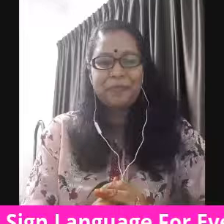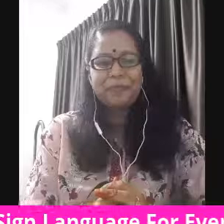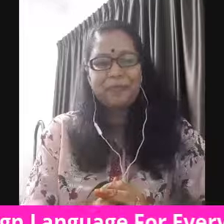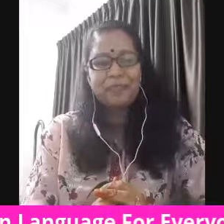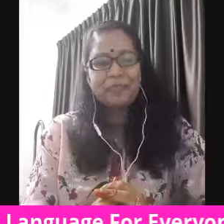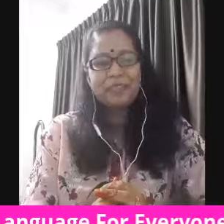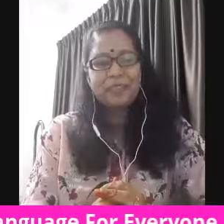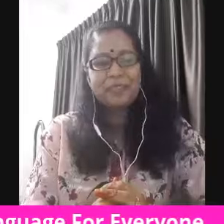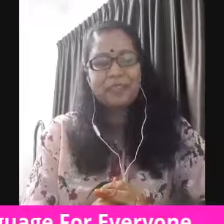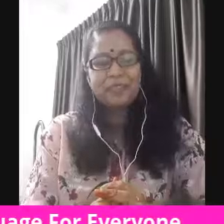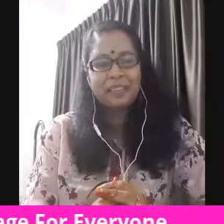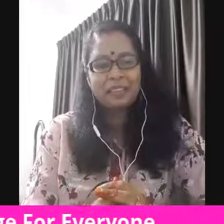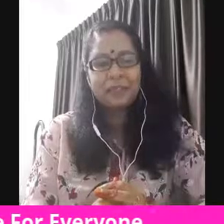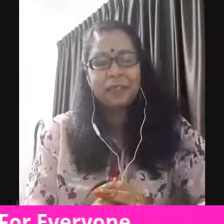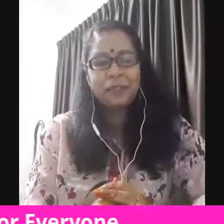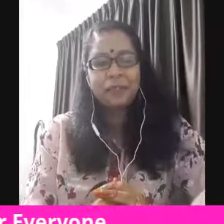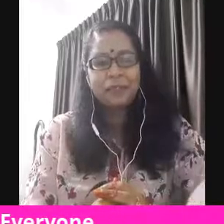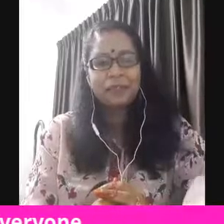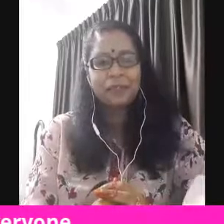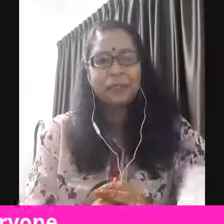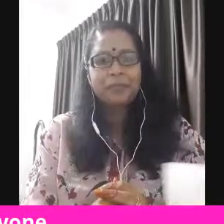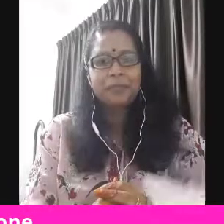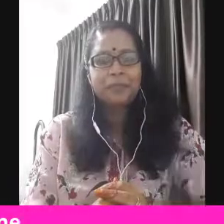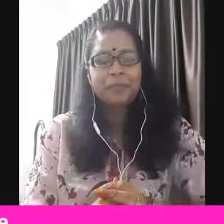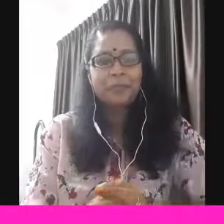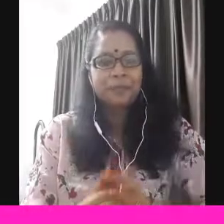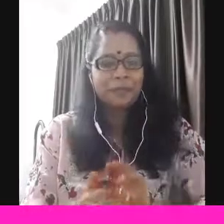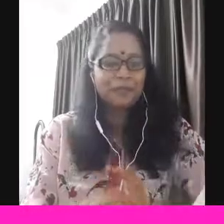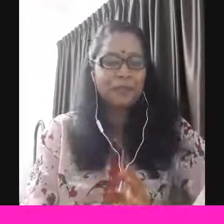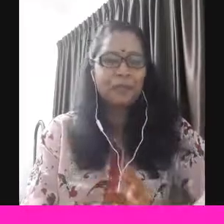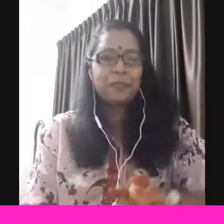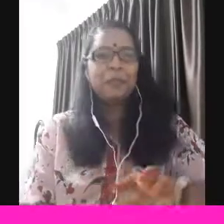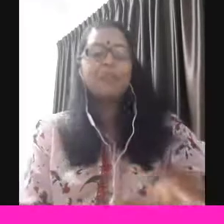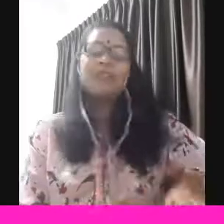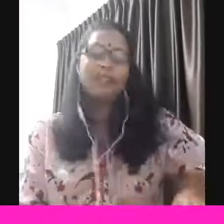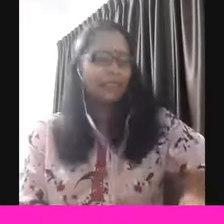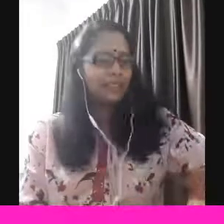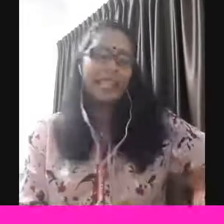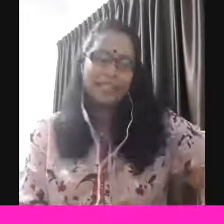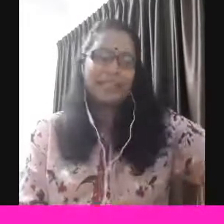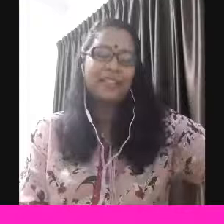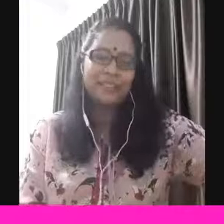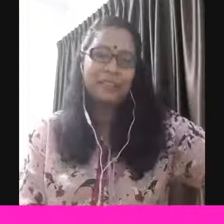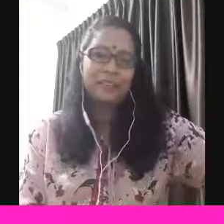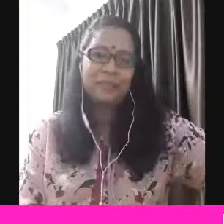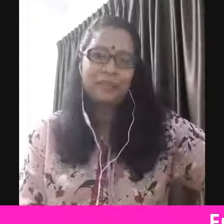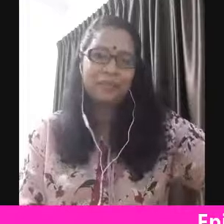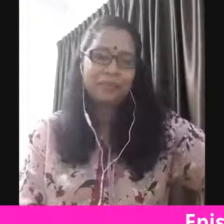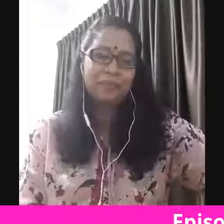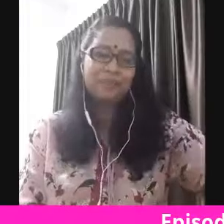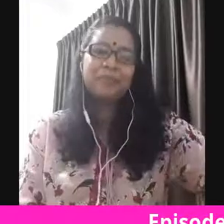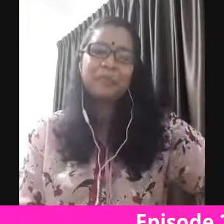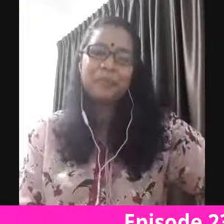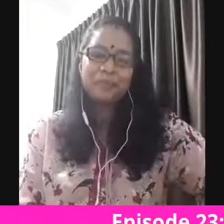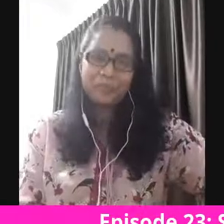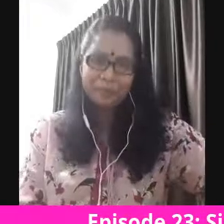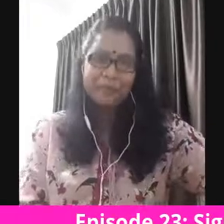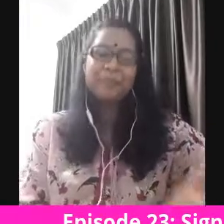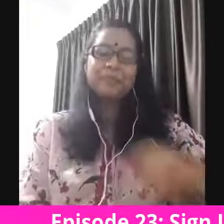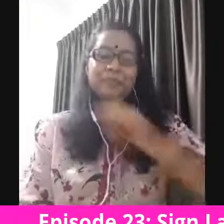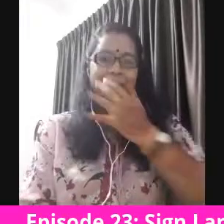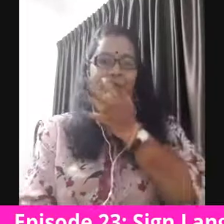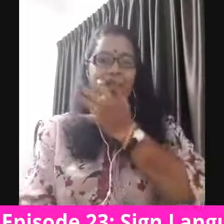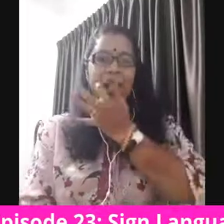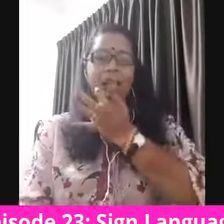Okay. Okay. That. Yeah, I think that's thanks, wonderful. the core part of being a teacher, especially a special education teacher. Yeah.